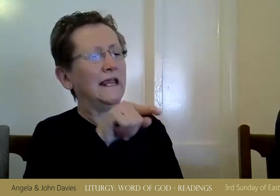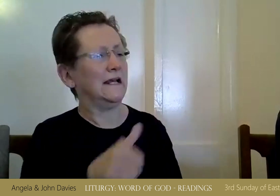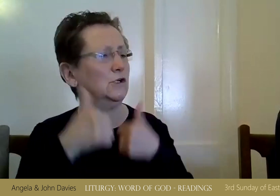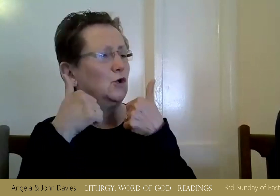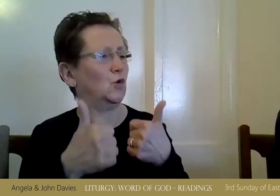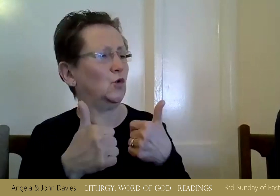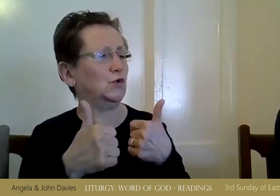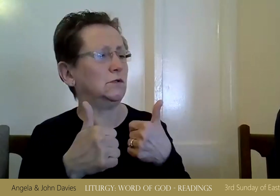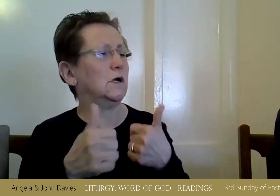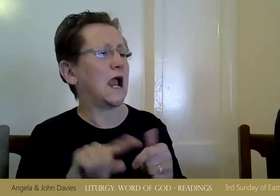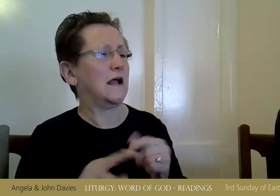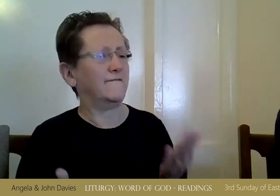is good and fair.